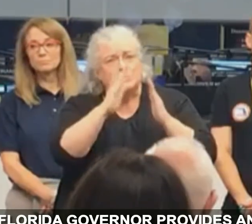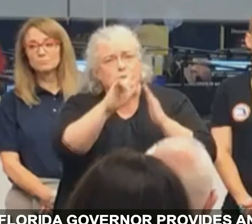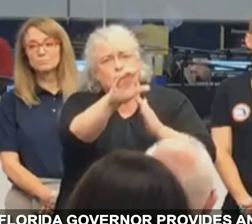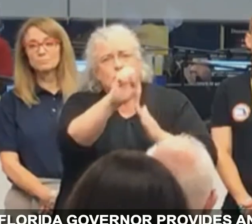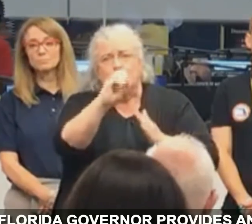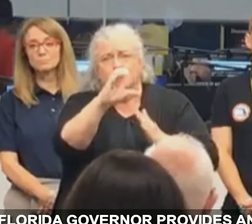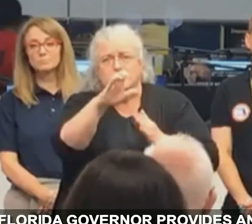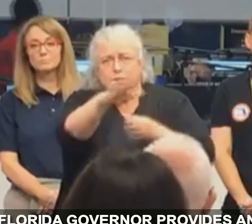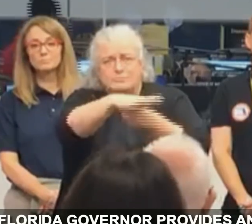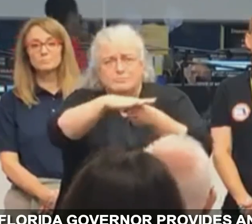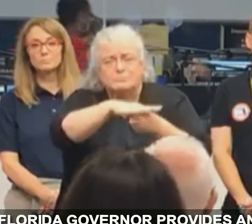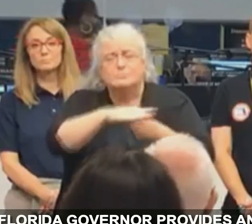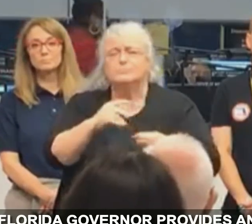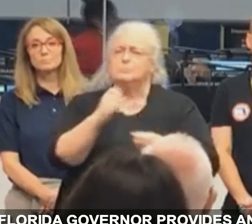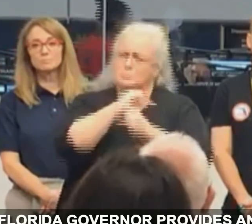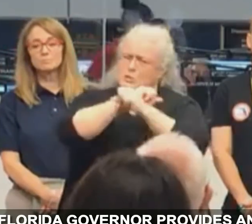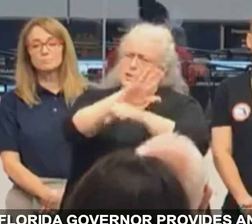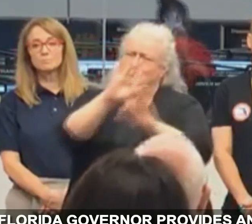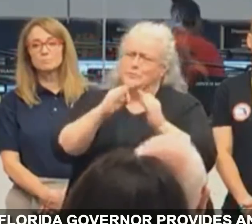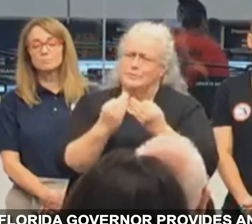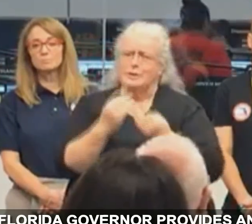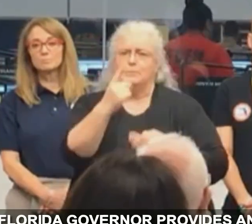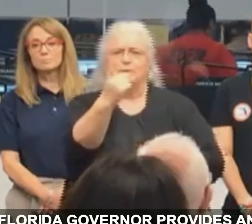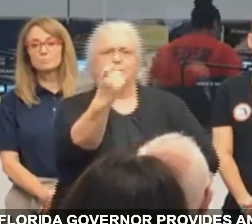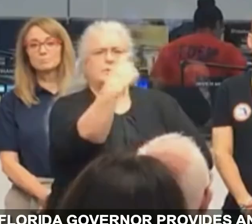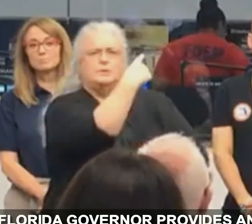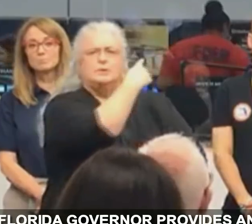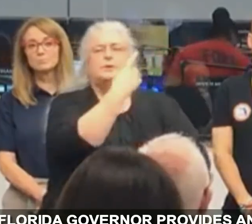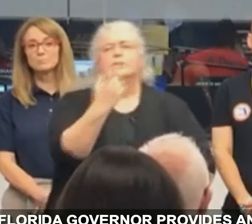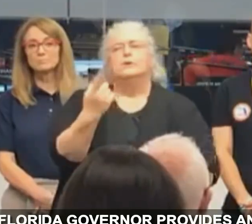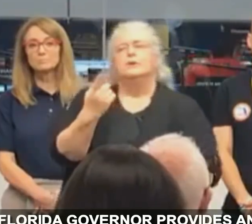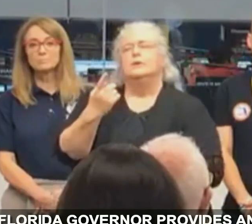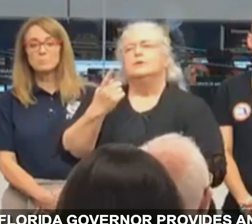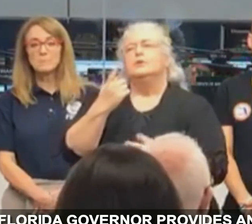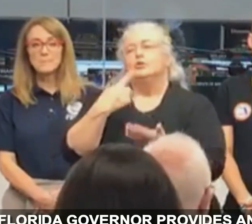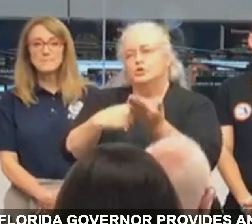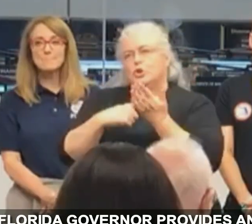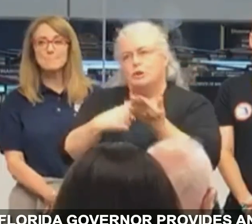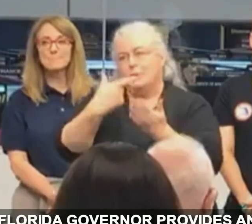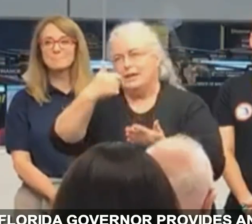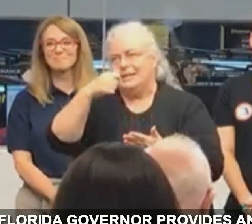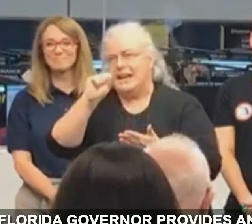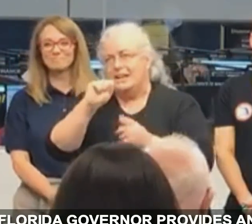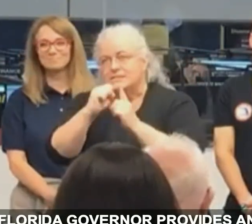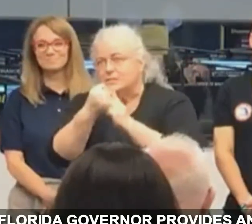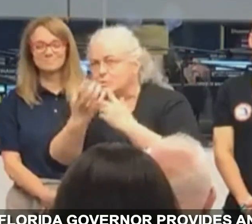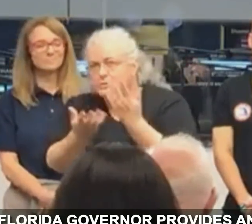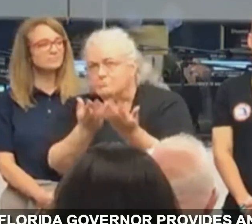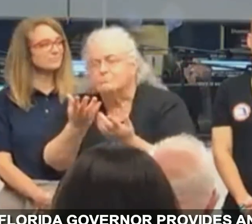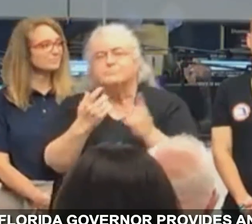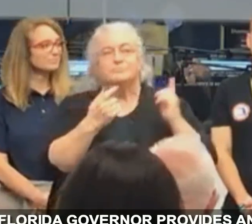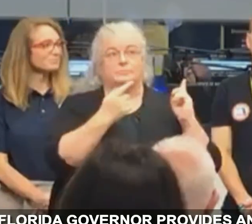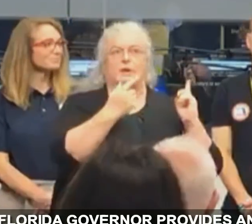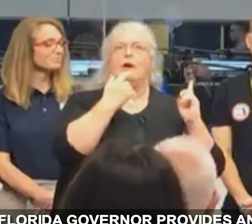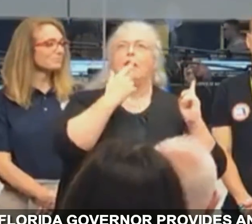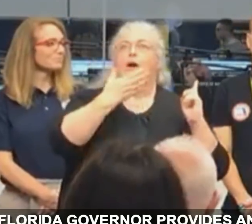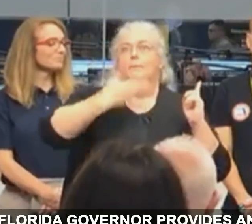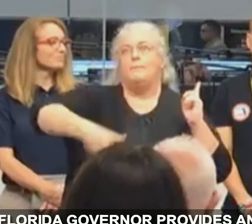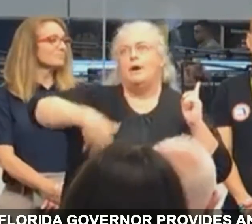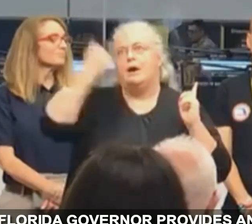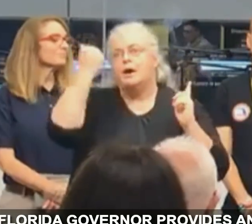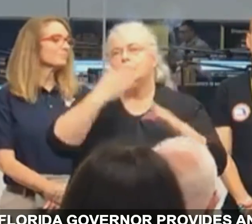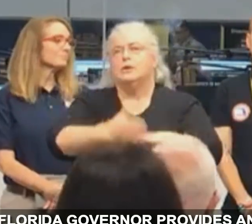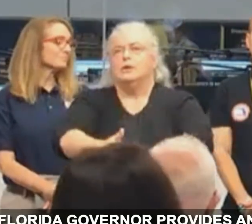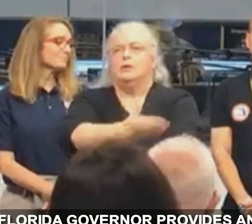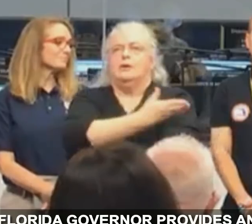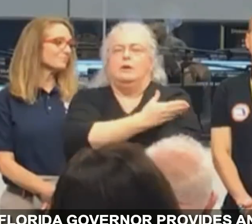yourself and your families. Governor, how would you describe the fuel situation today as compared to yesterday? Better. Yeah, we had the trucks, they were in